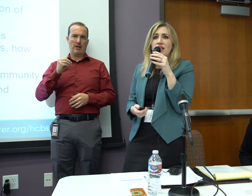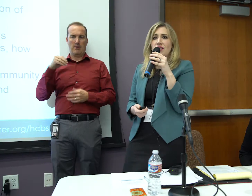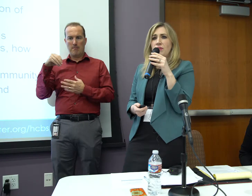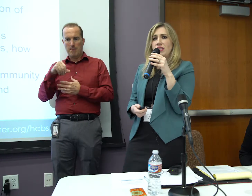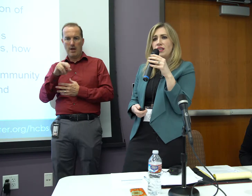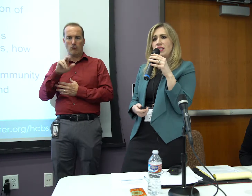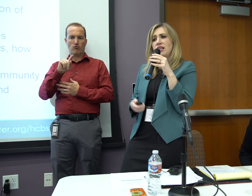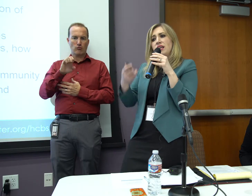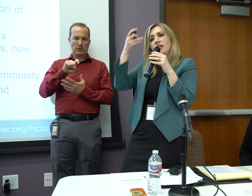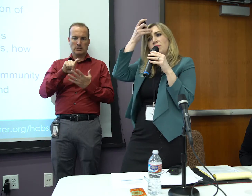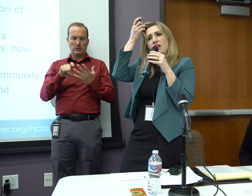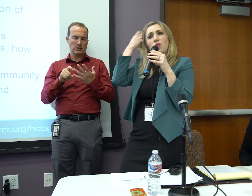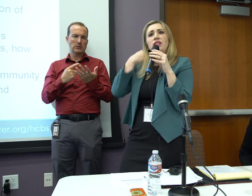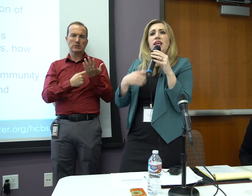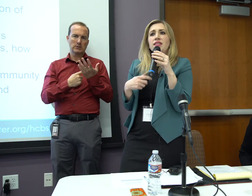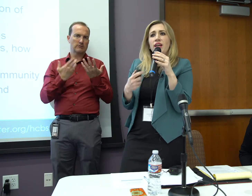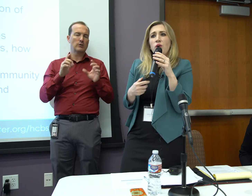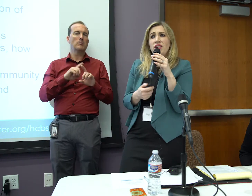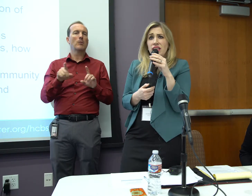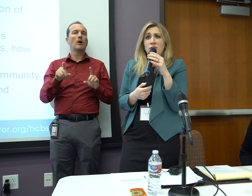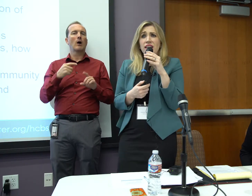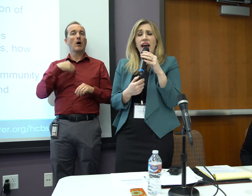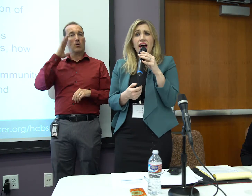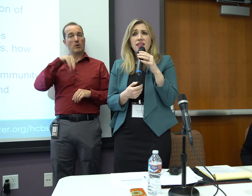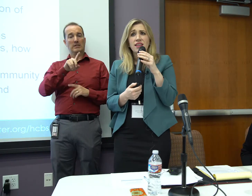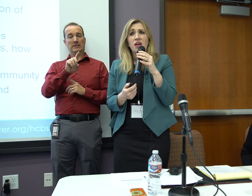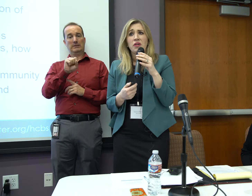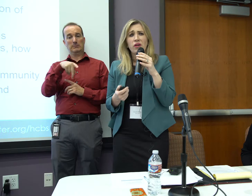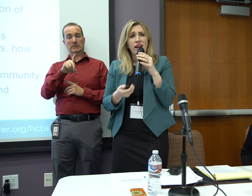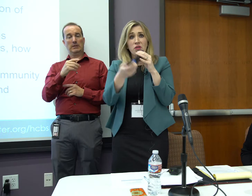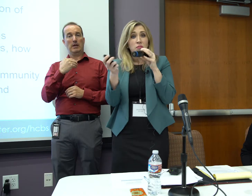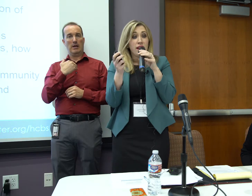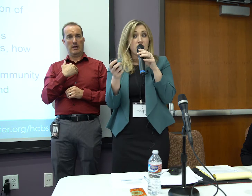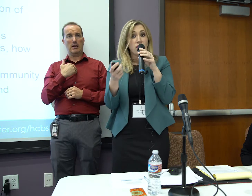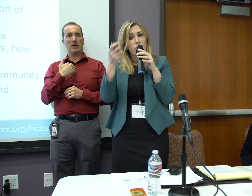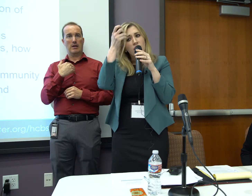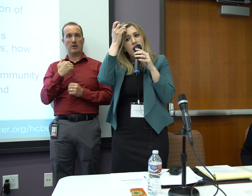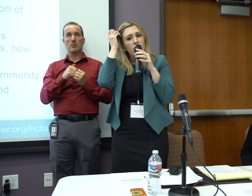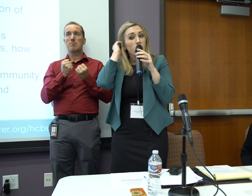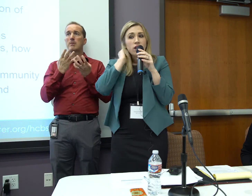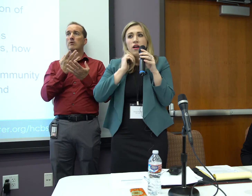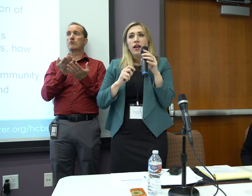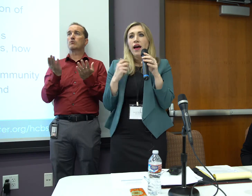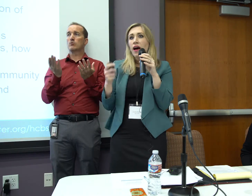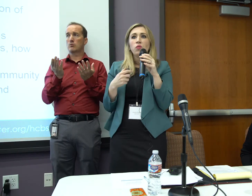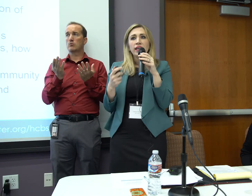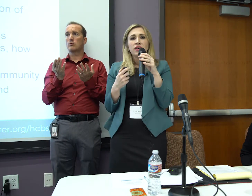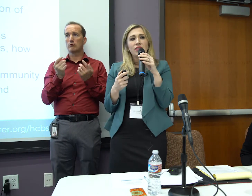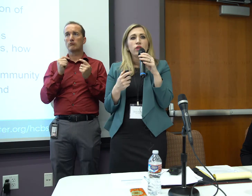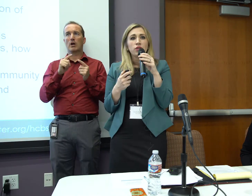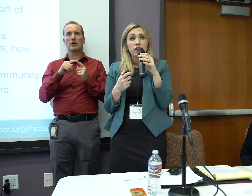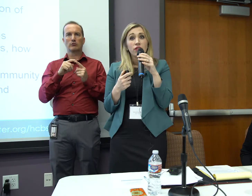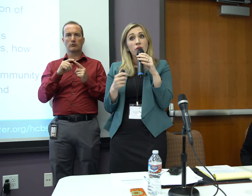of those things that have been discussed. Something that I would say is I know that DSPD has undergone, I think with many of you, work on how